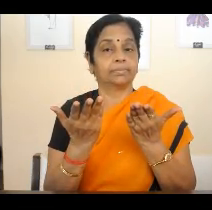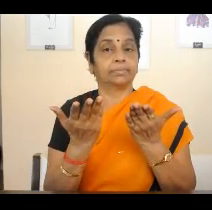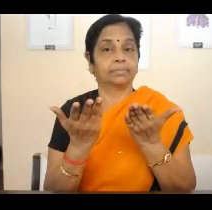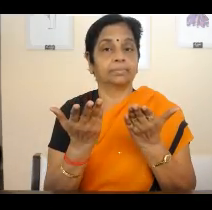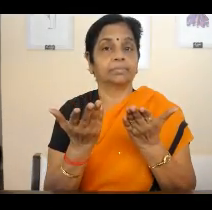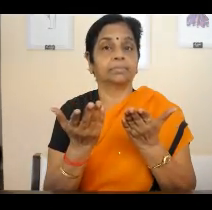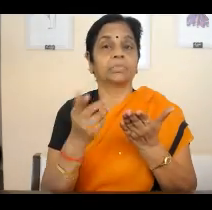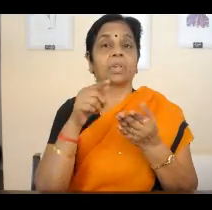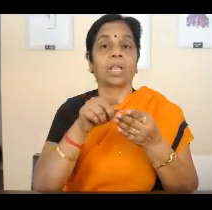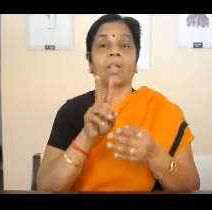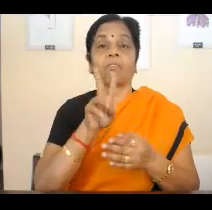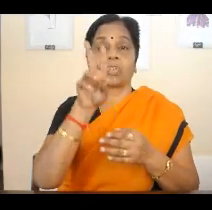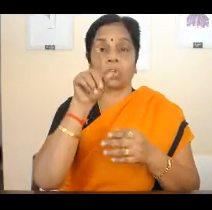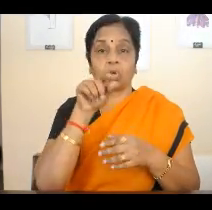and video and visual displays.